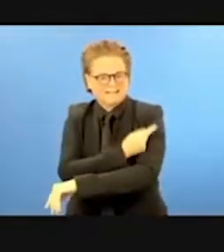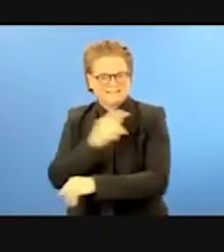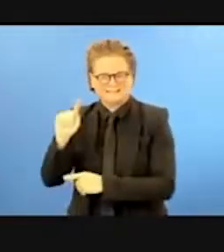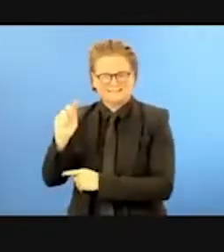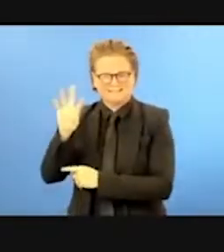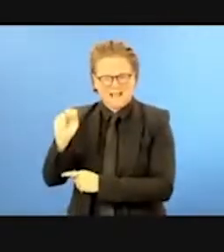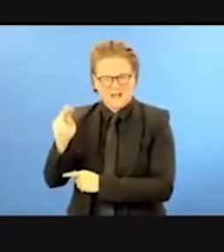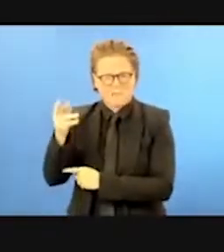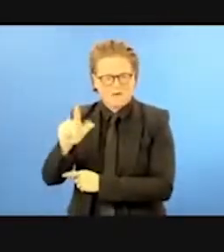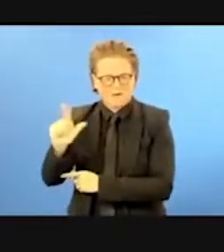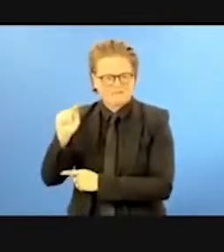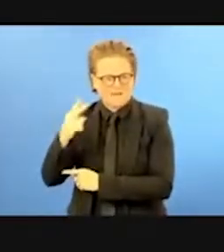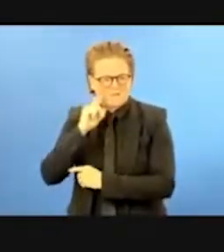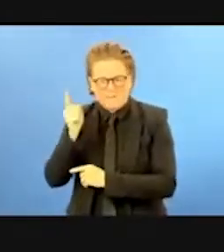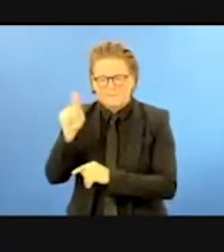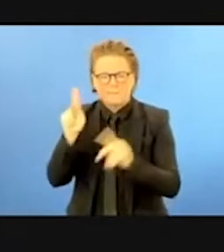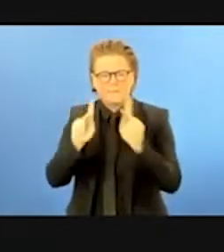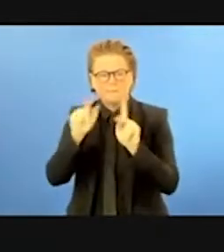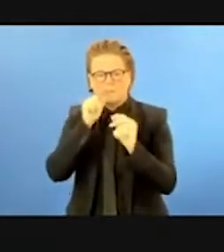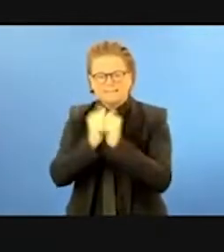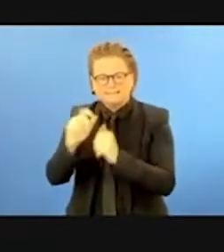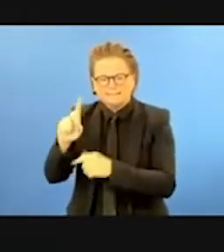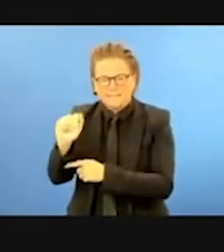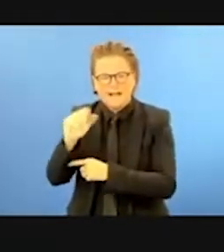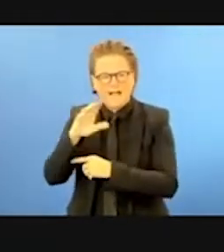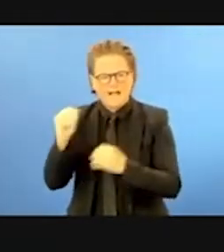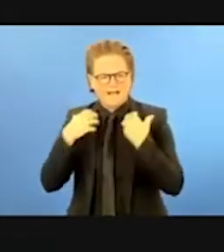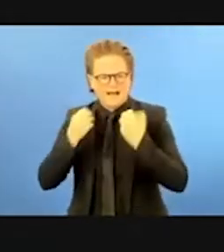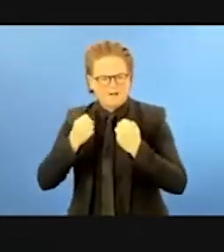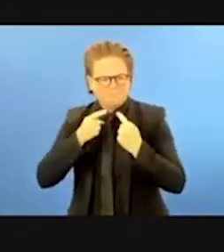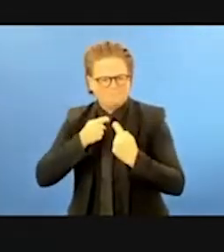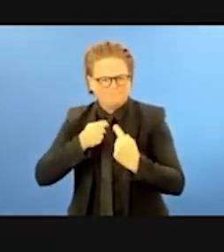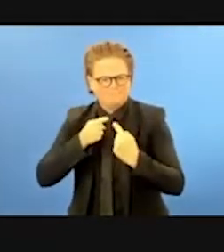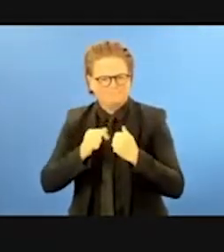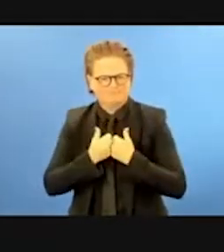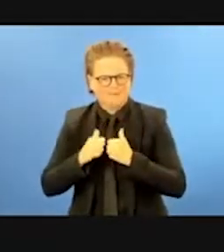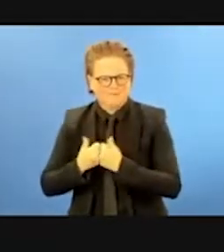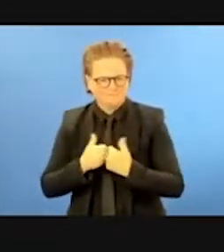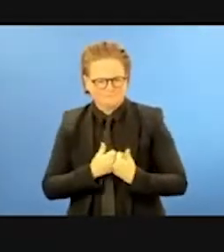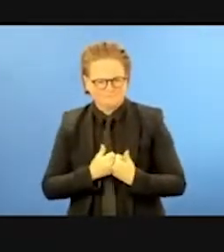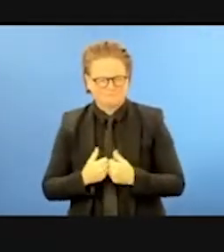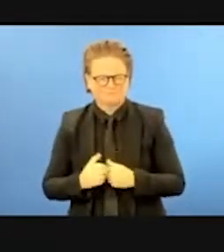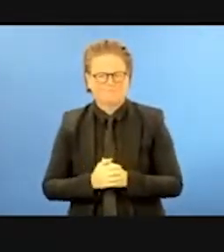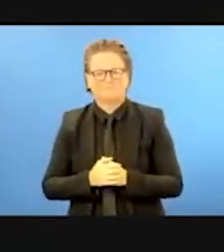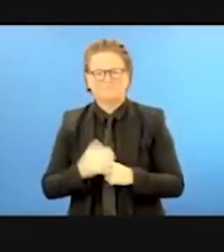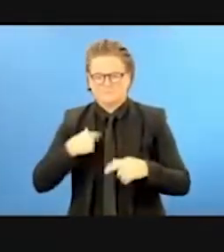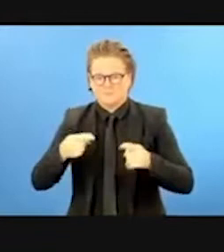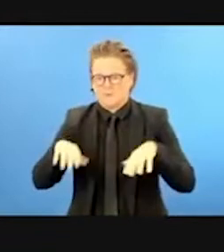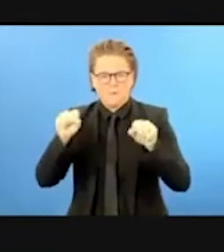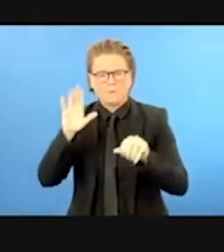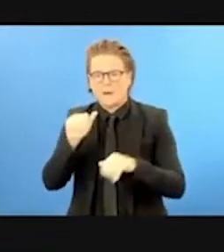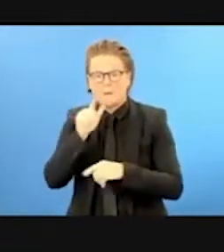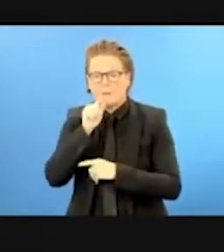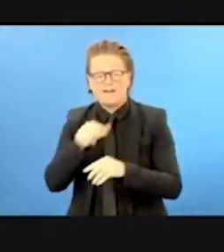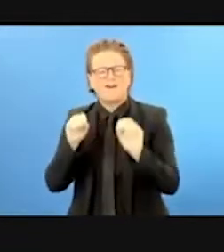conditions. This event is hosted by the Mayor's Office on Disability and produced by the virtual outreach team of the COVID Command